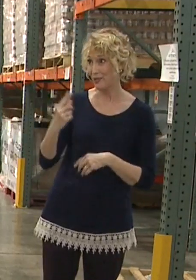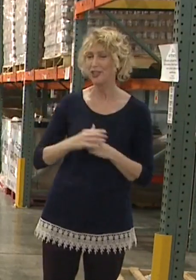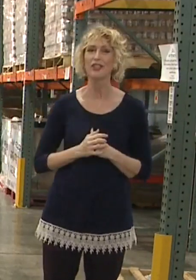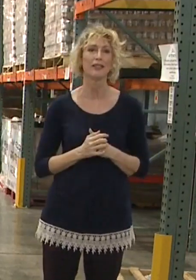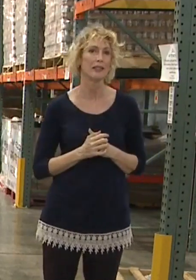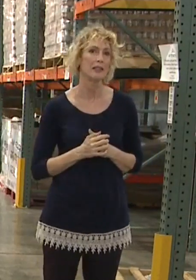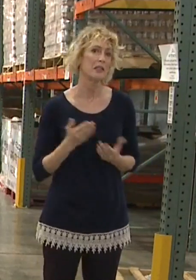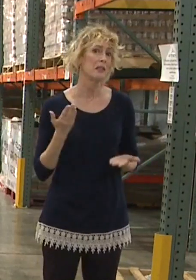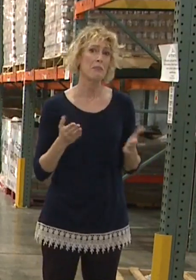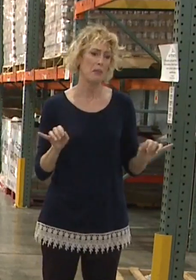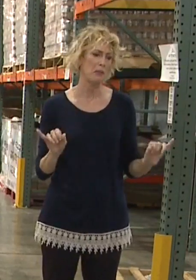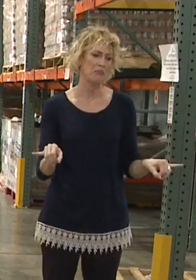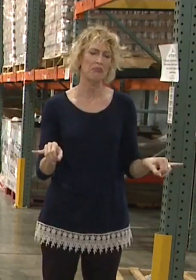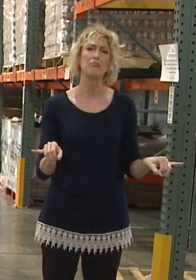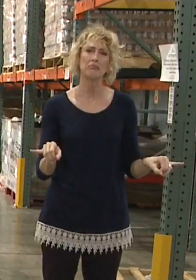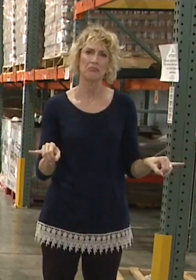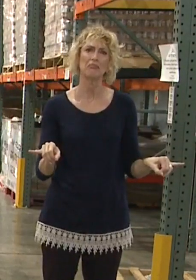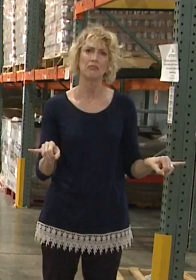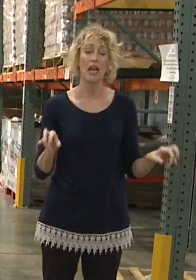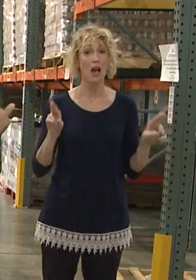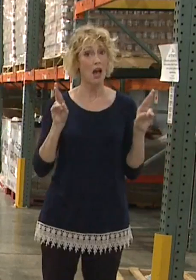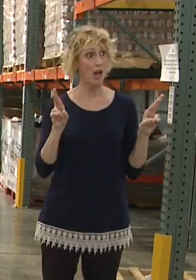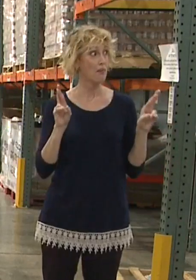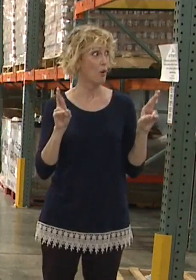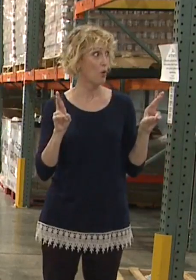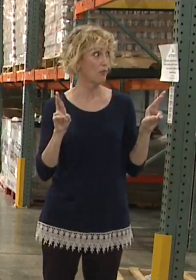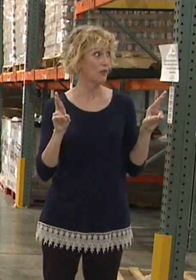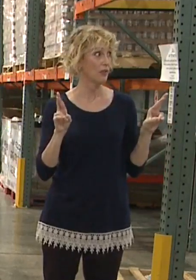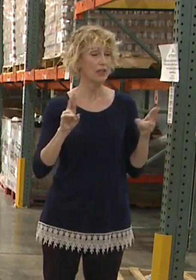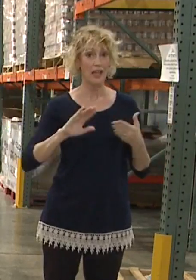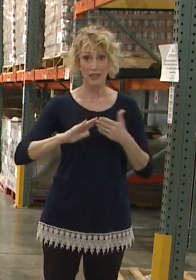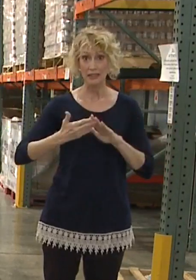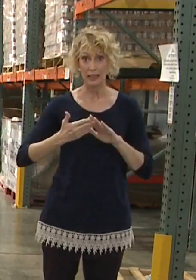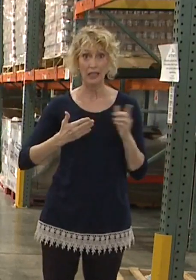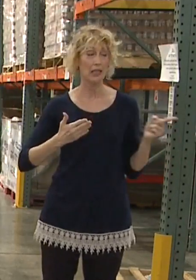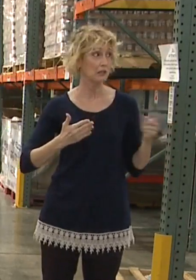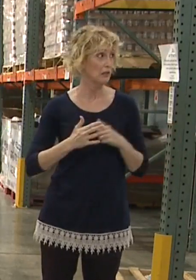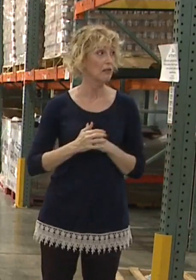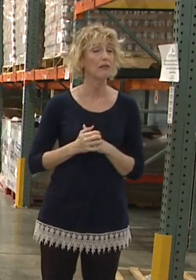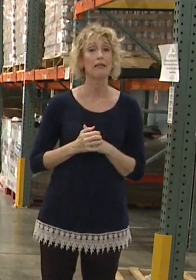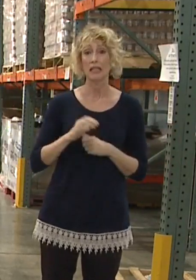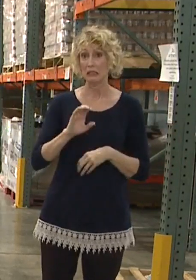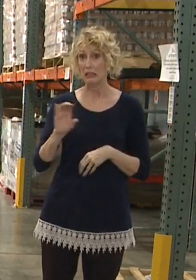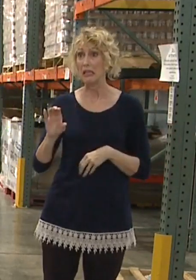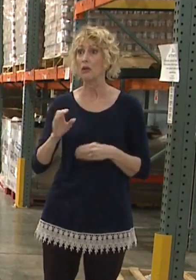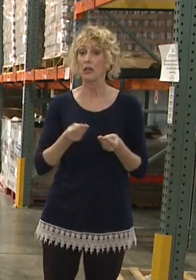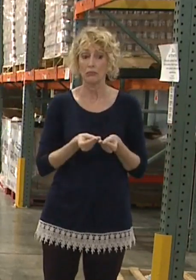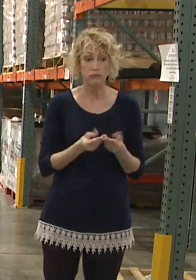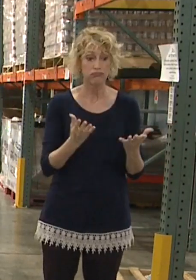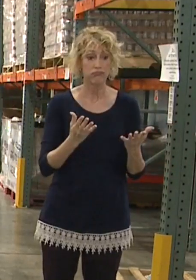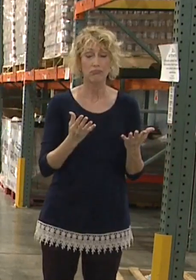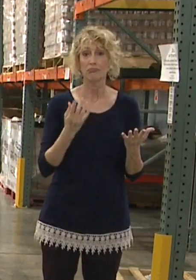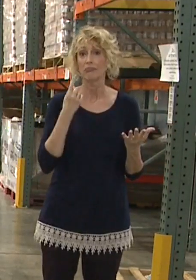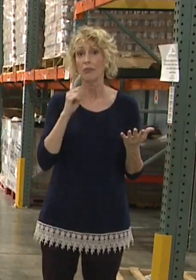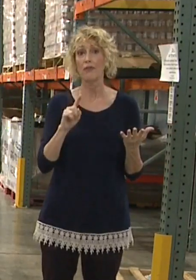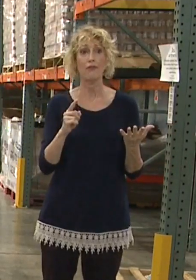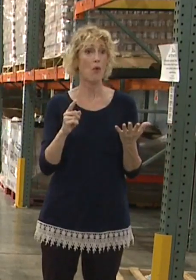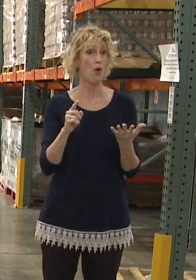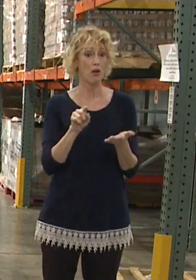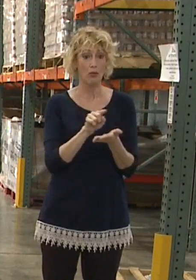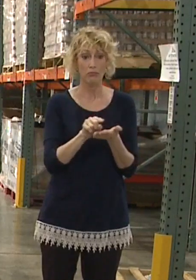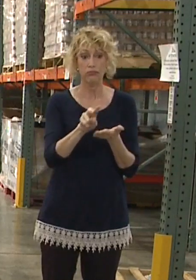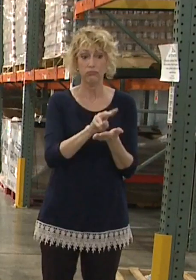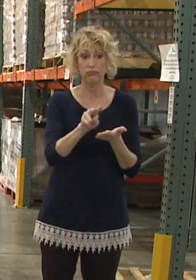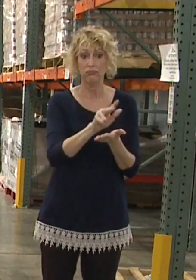it'll probably stay the same. I'm hopeful that the city's efforts and these distributions for the next few